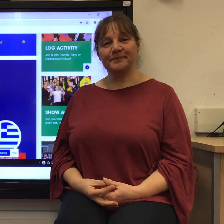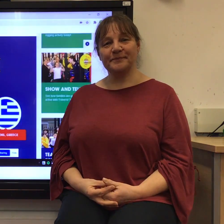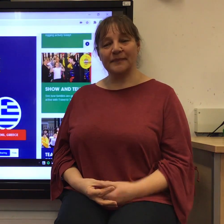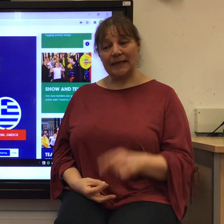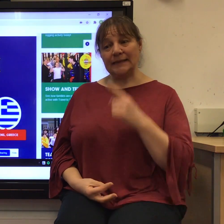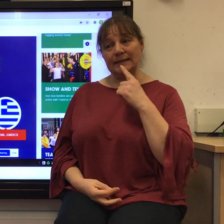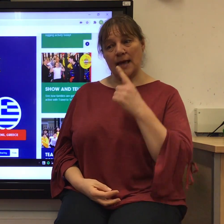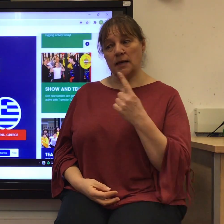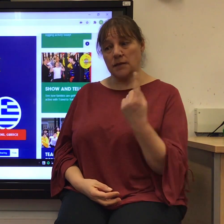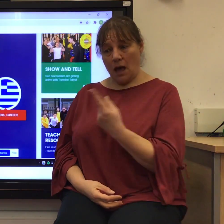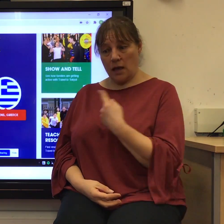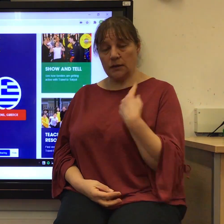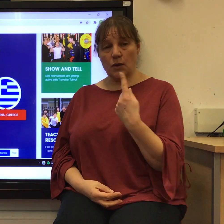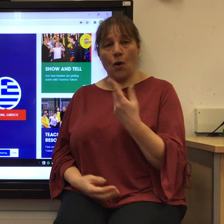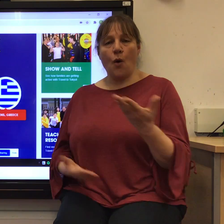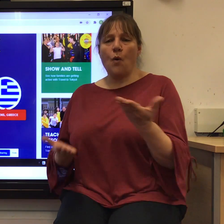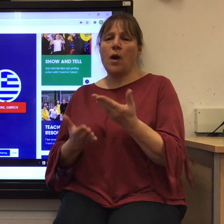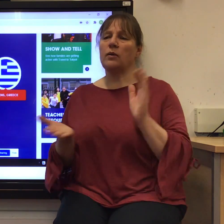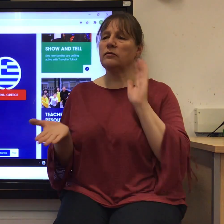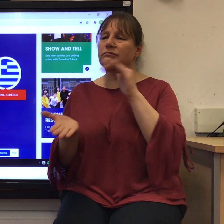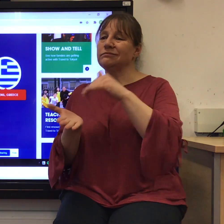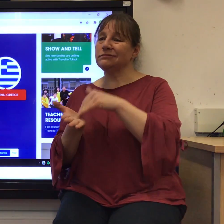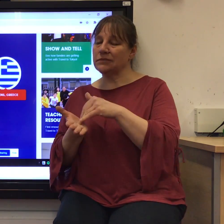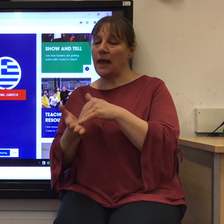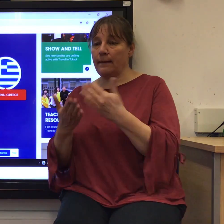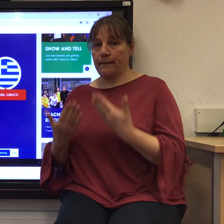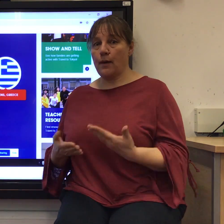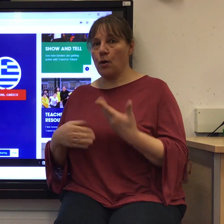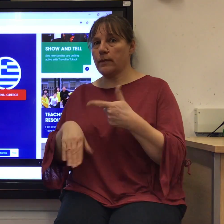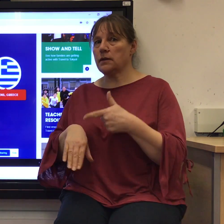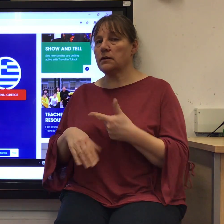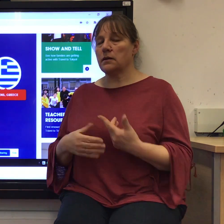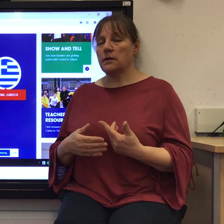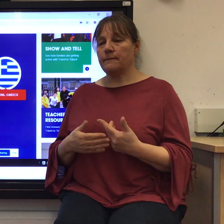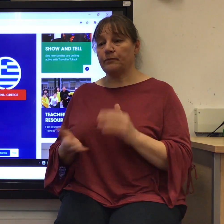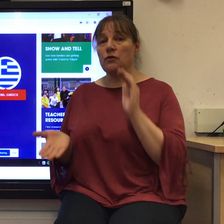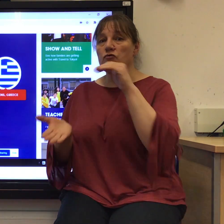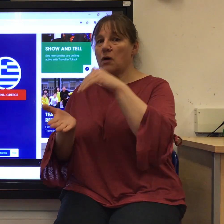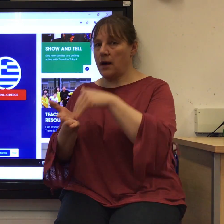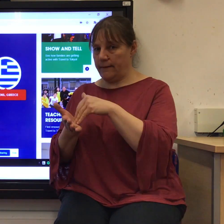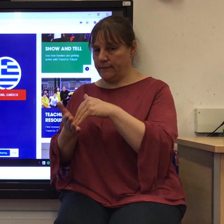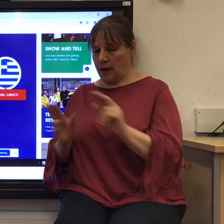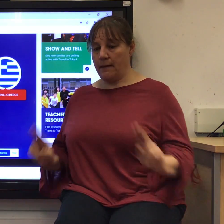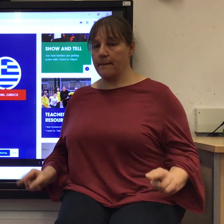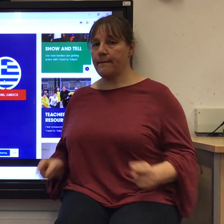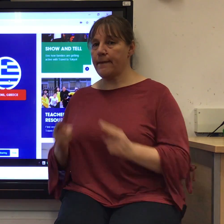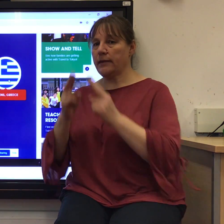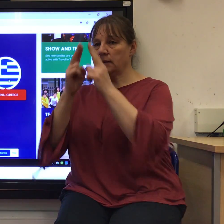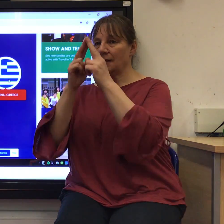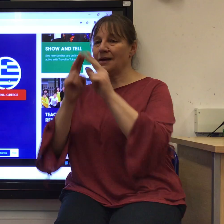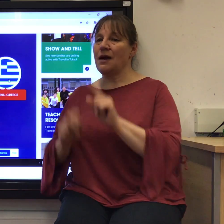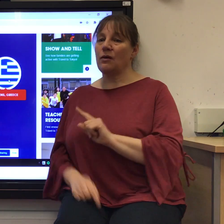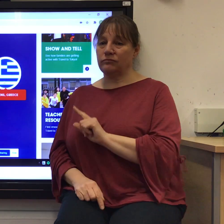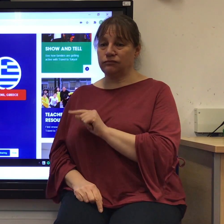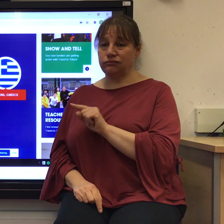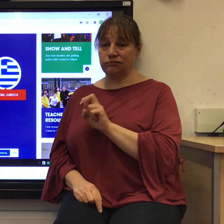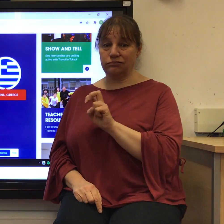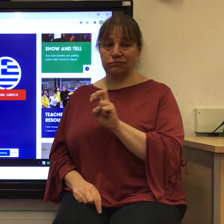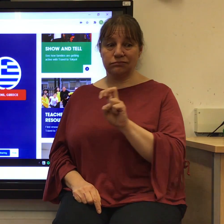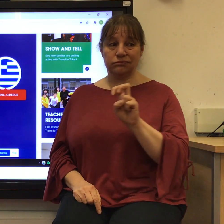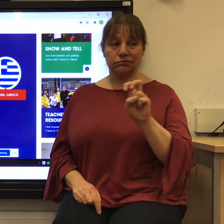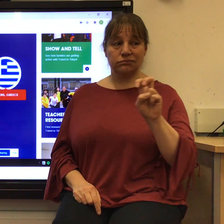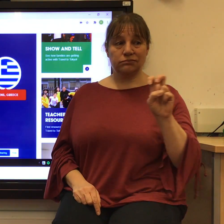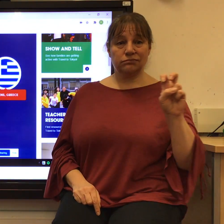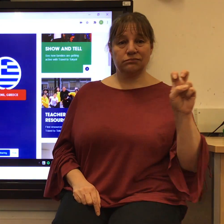And it tells us where we've reached. And at the moment, we've already reached Paris, and we're on our way to Athens. And